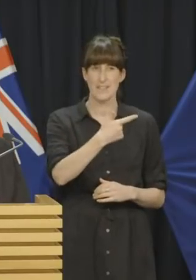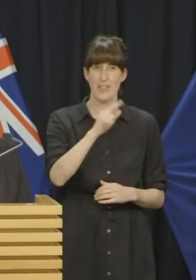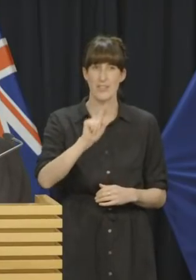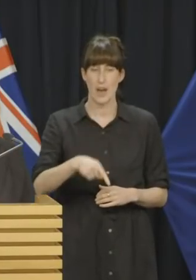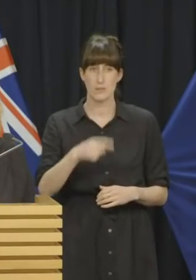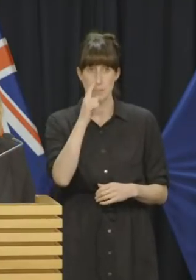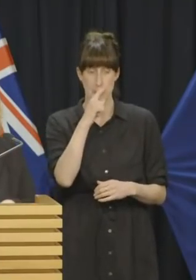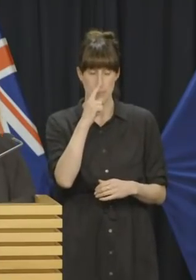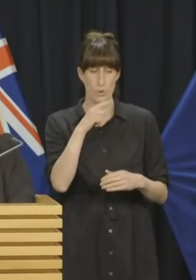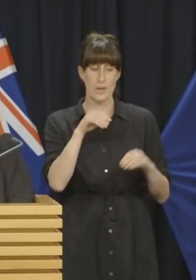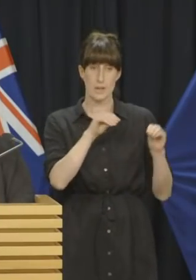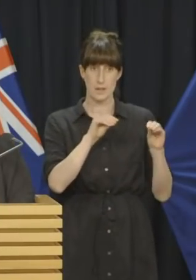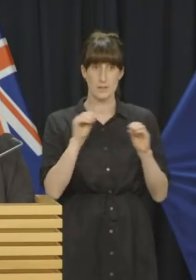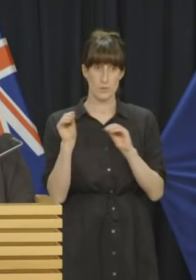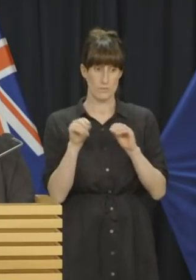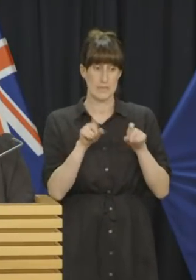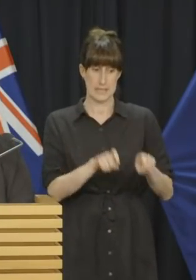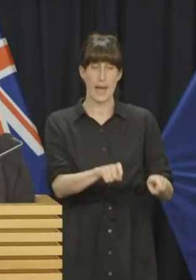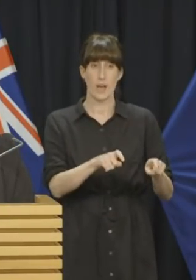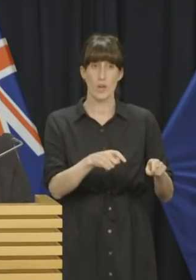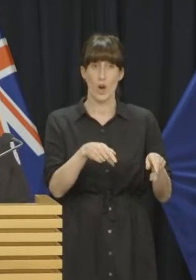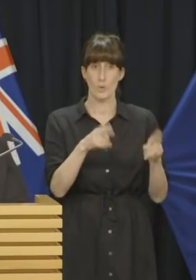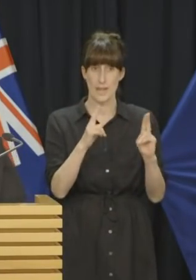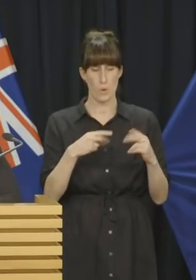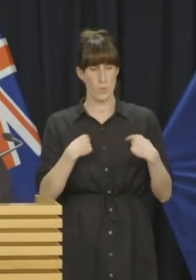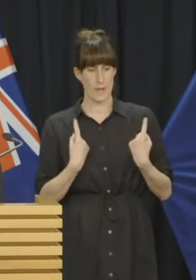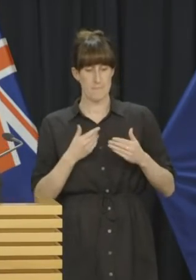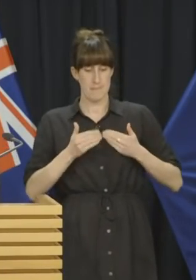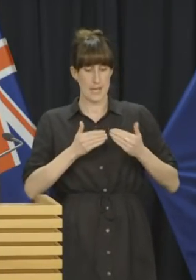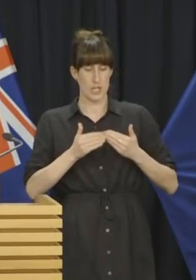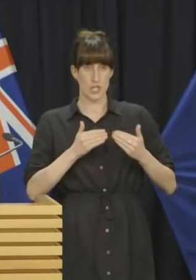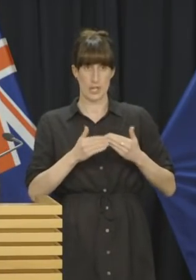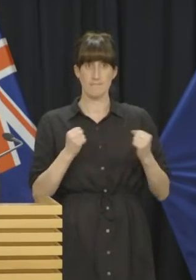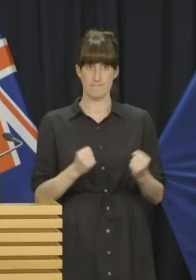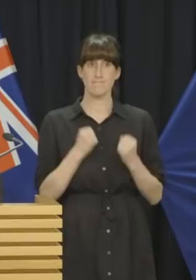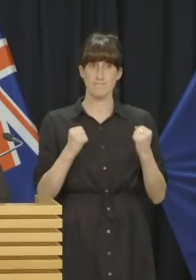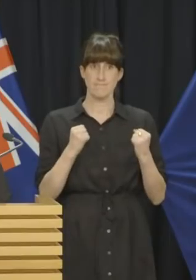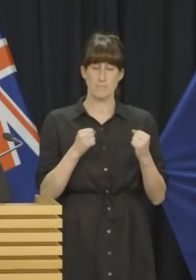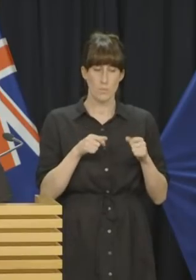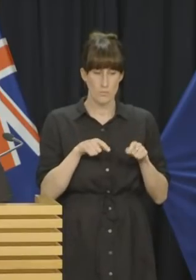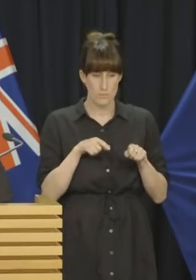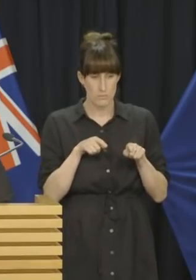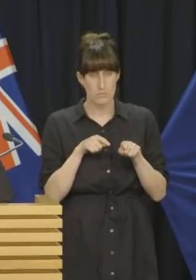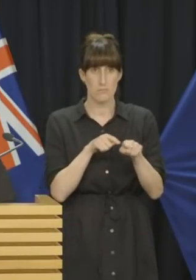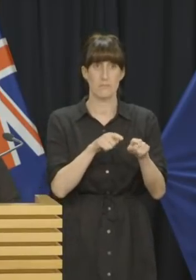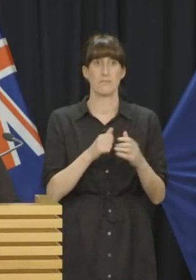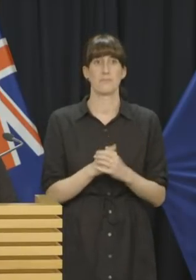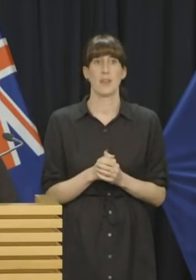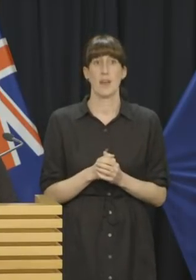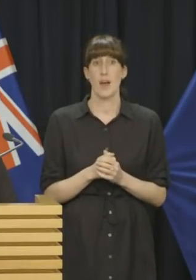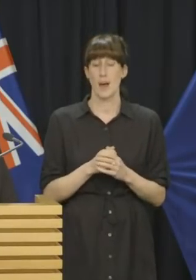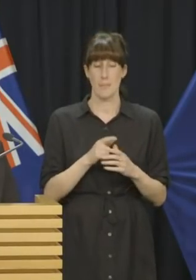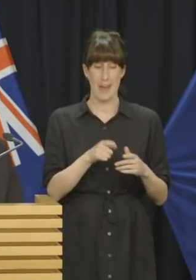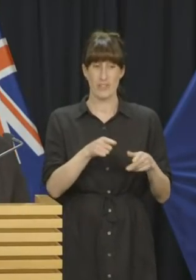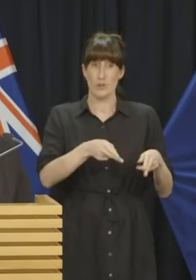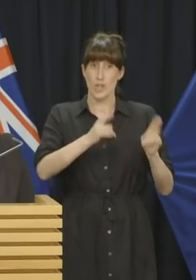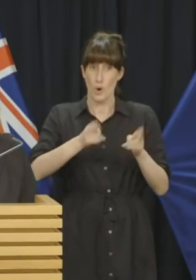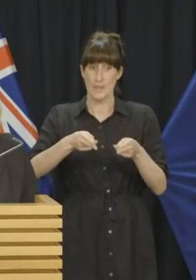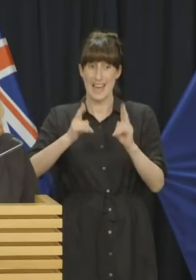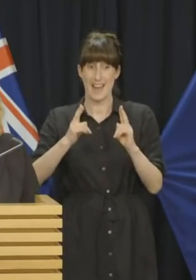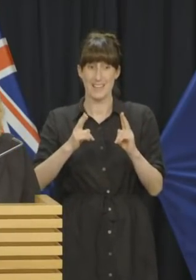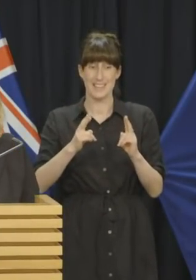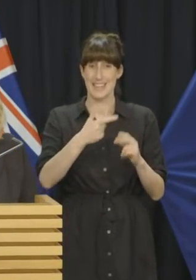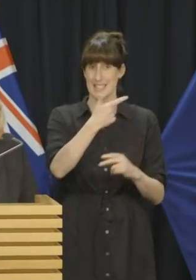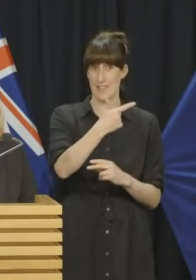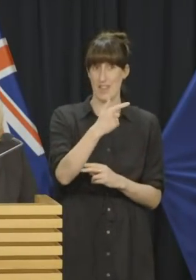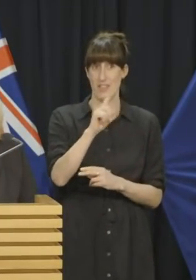robustly managed. At this stage, we have no plans to greatly extend our capacity. We recognised early